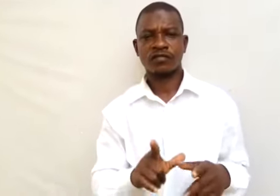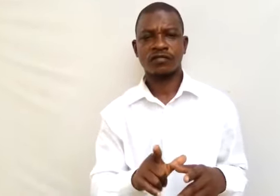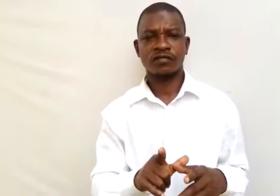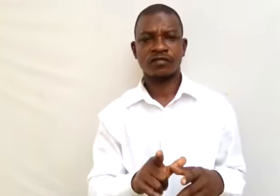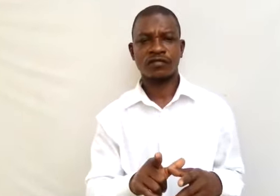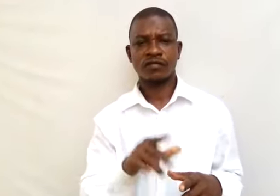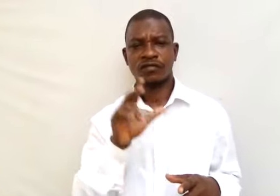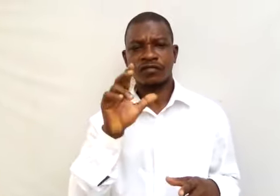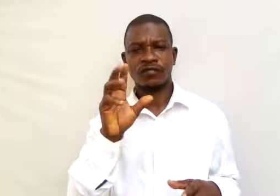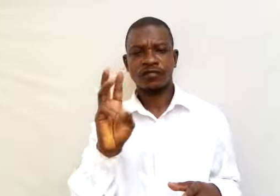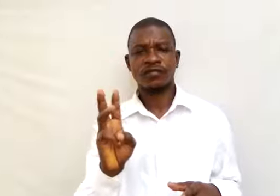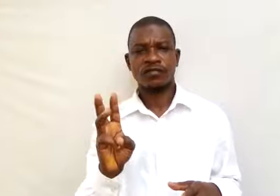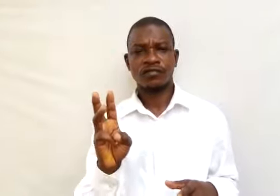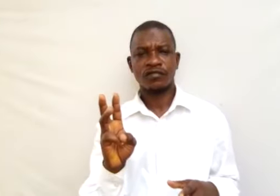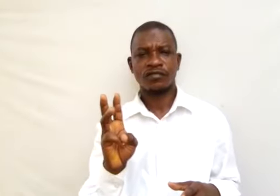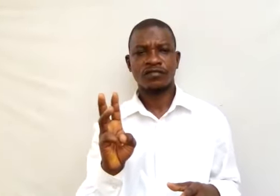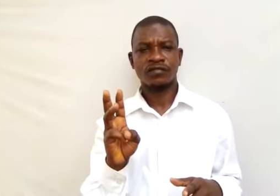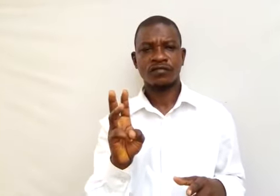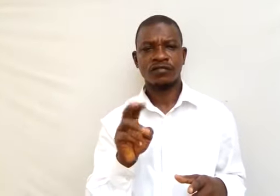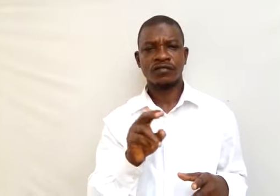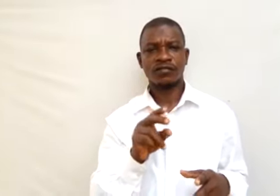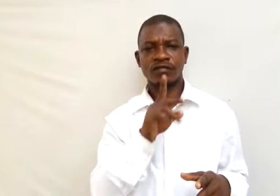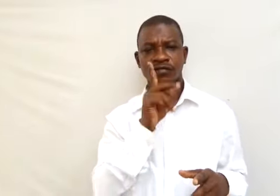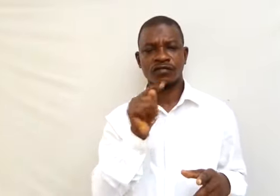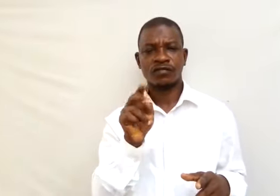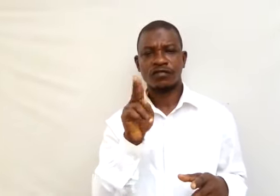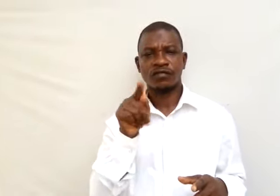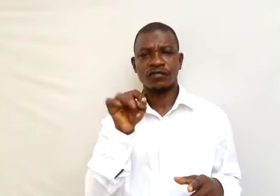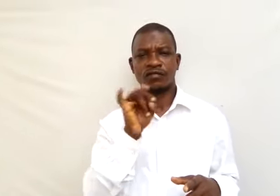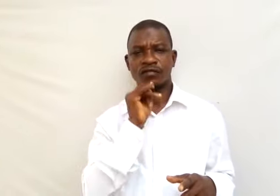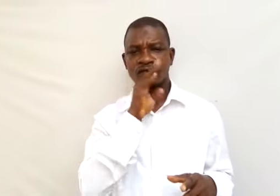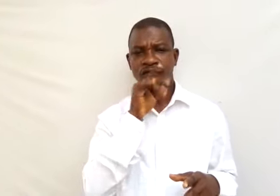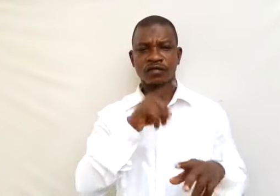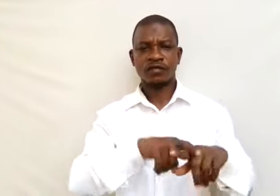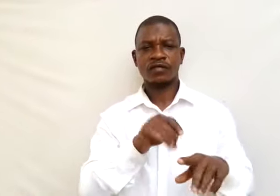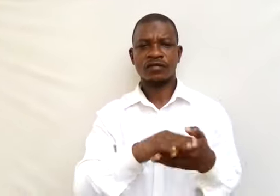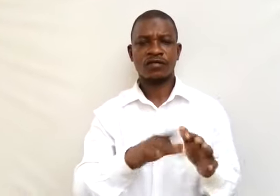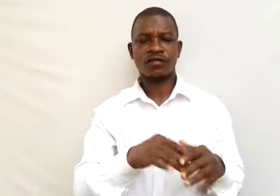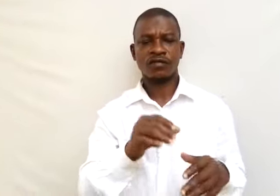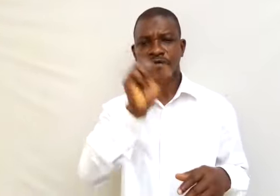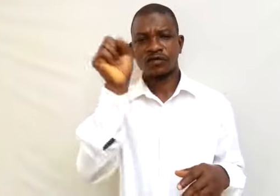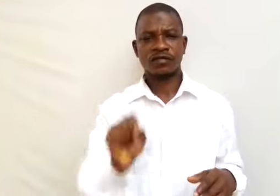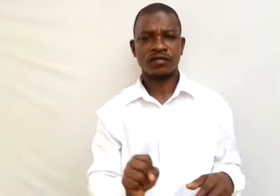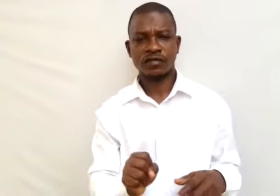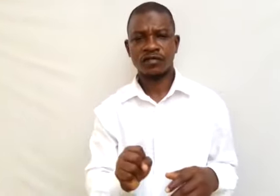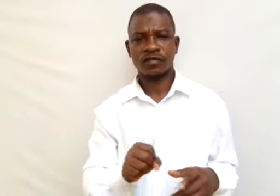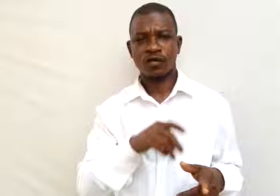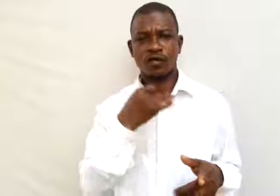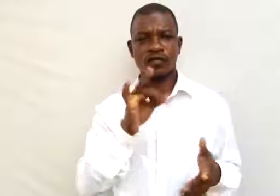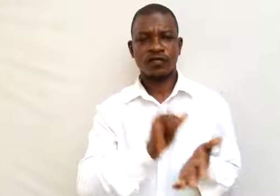Six, turbidity depends on the season of that particular period.